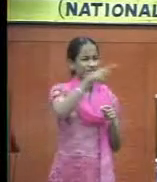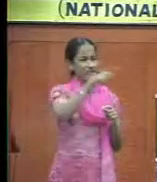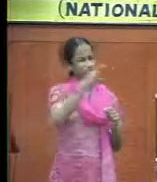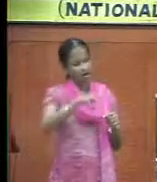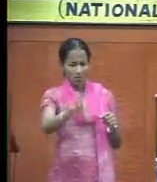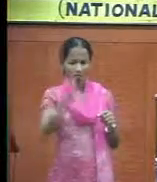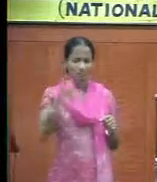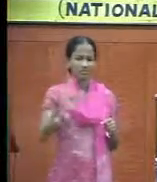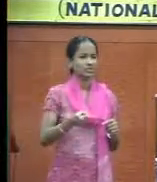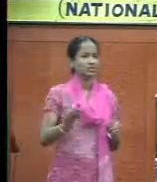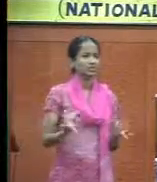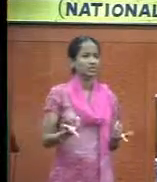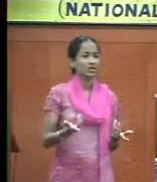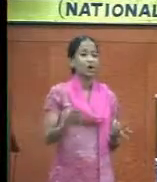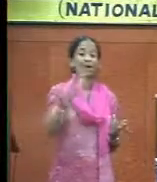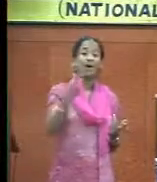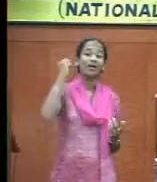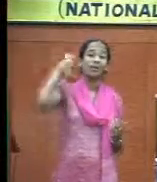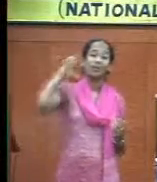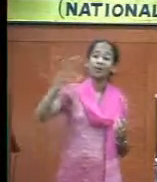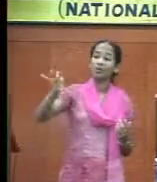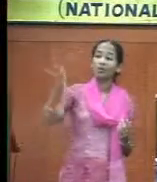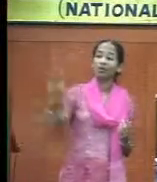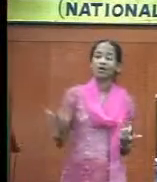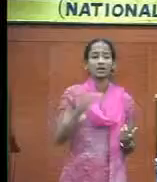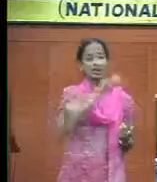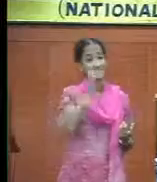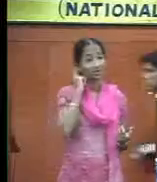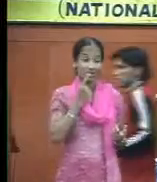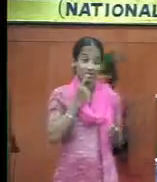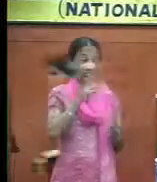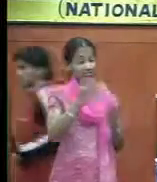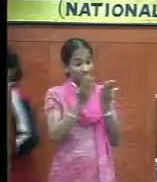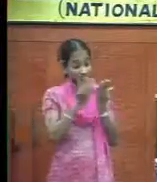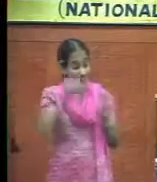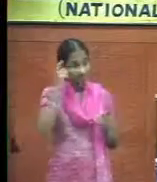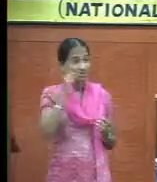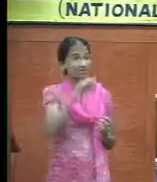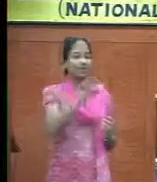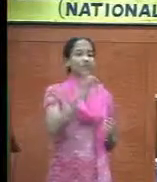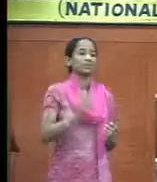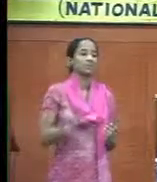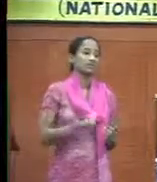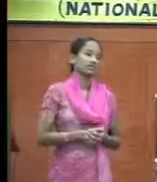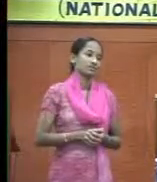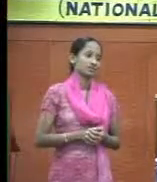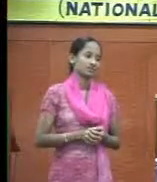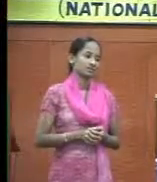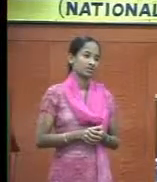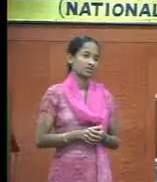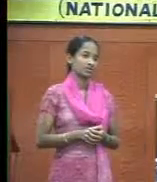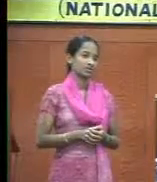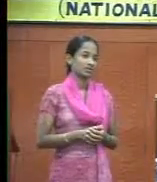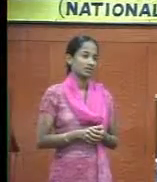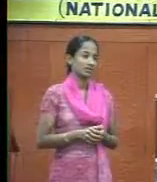He can be nominated. He is well qualified. So Tamil Nadu State Federation of the Deaf was discriminated, and this normal